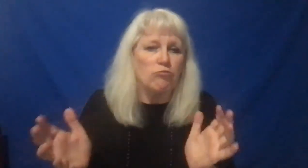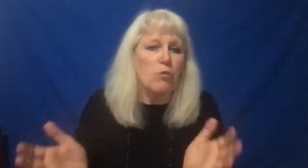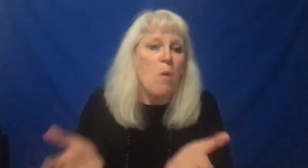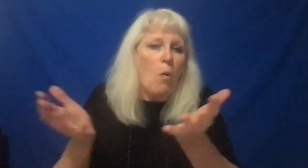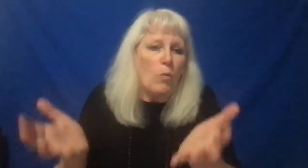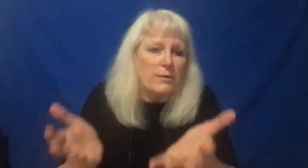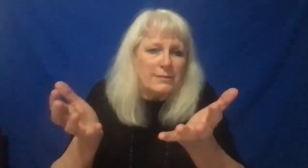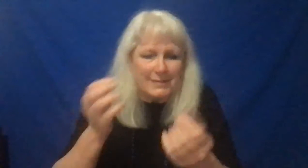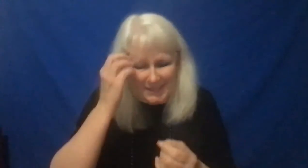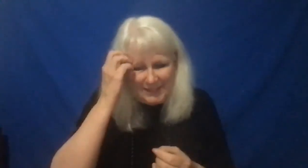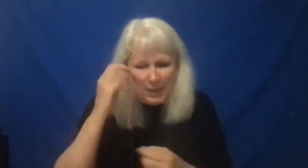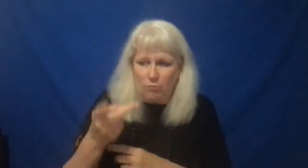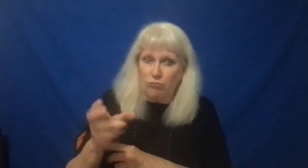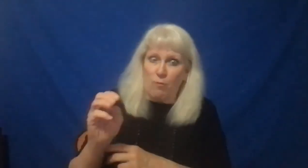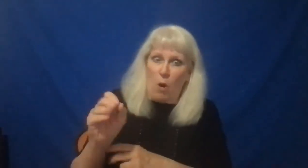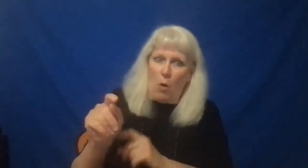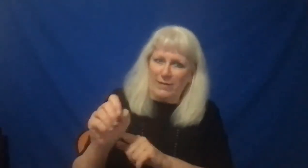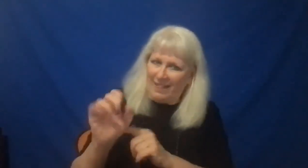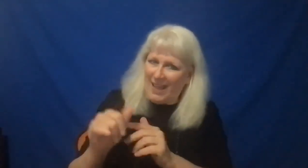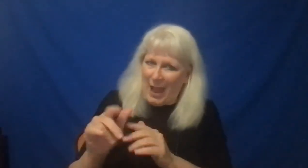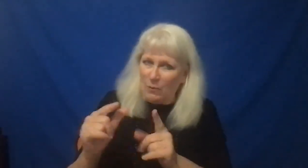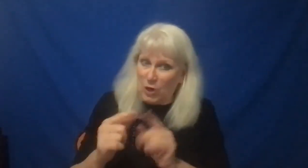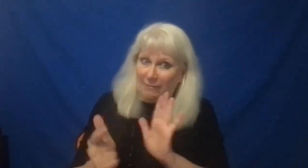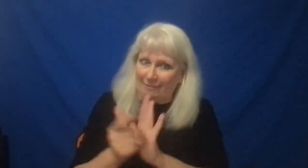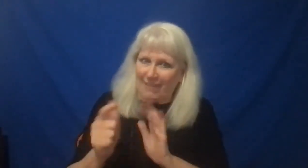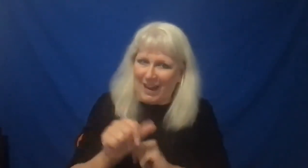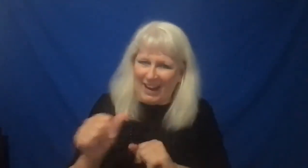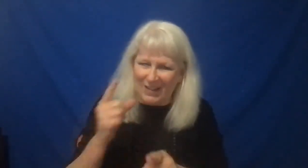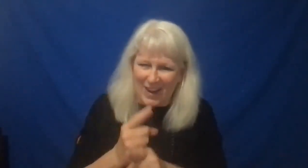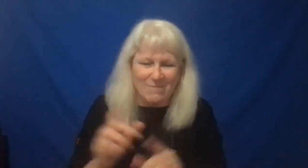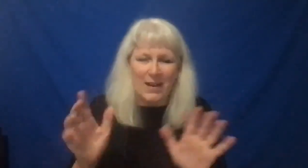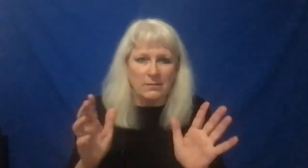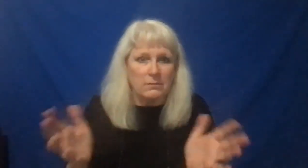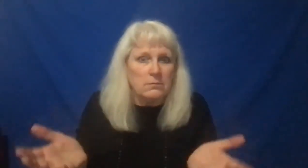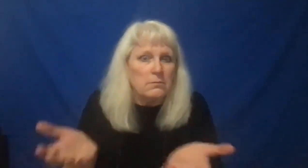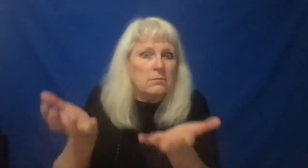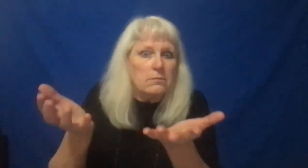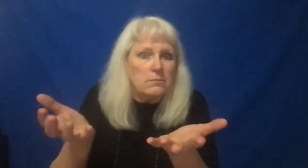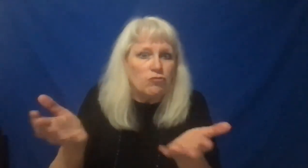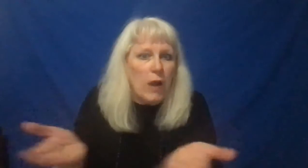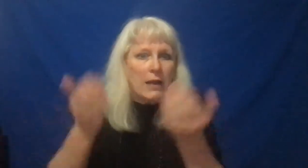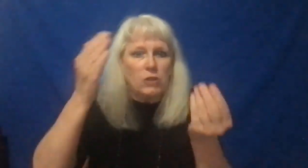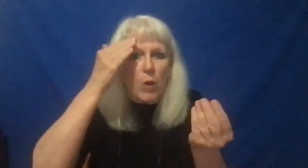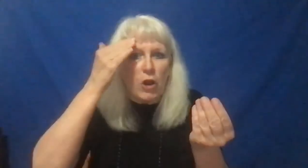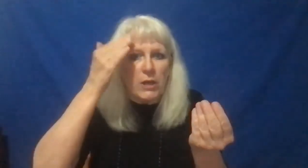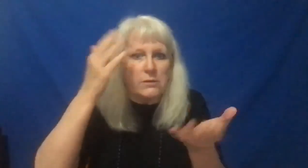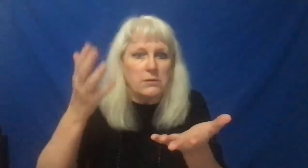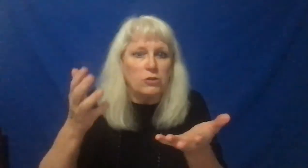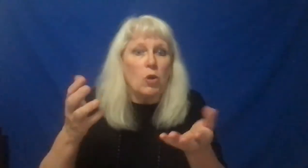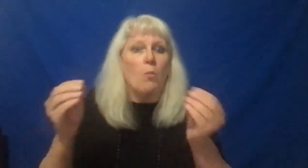verb to be using, but to promote it in a way that we're able to get to the suffering alcoholic. And